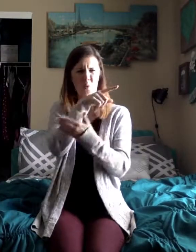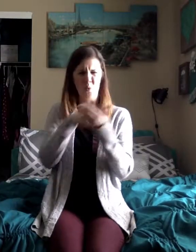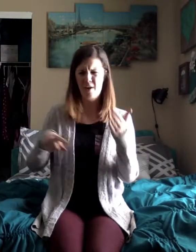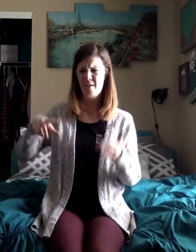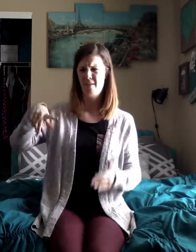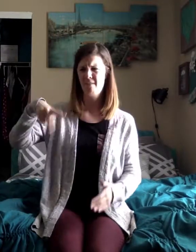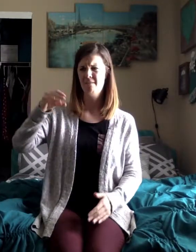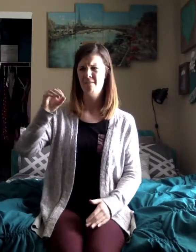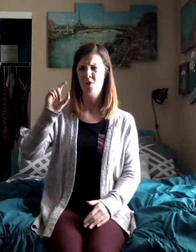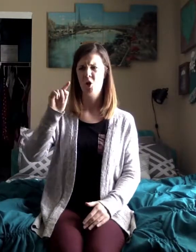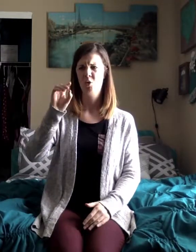planet.